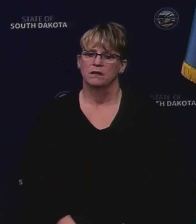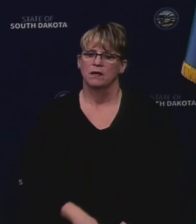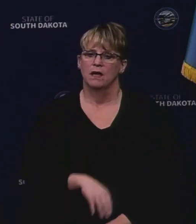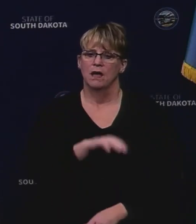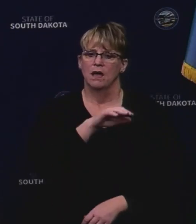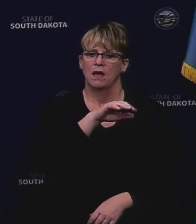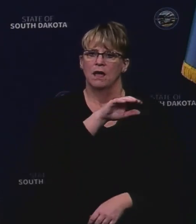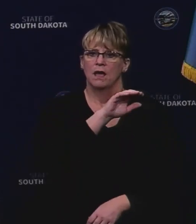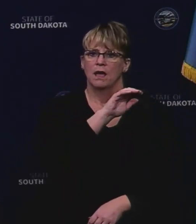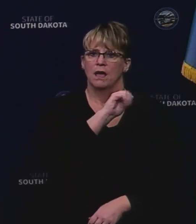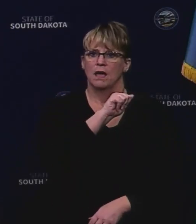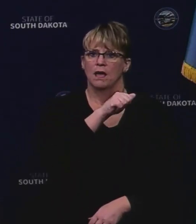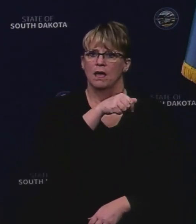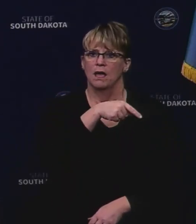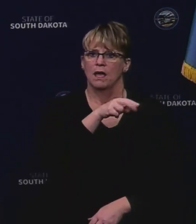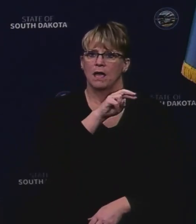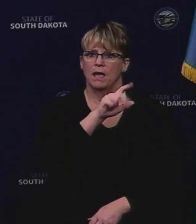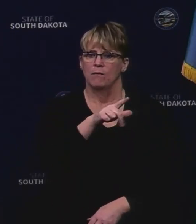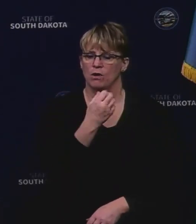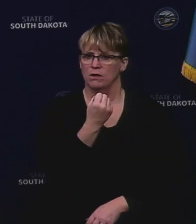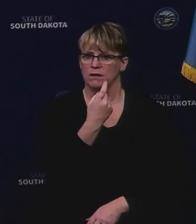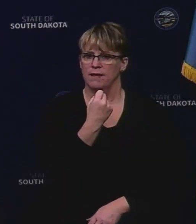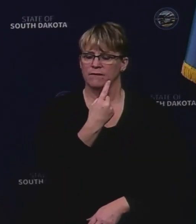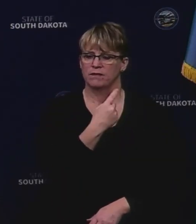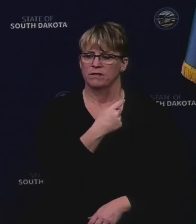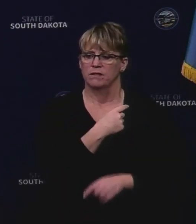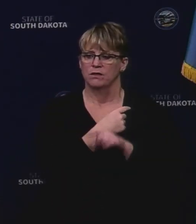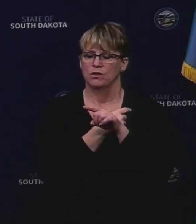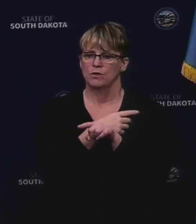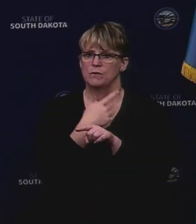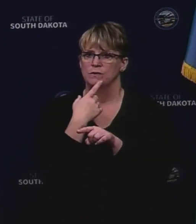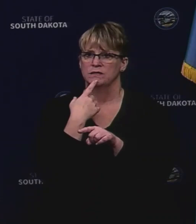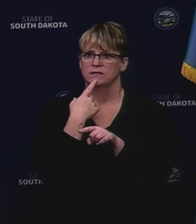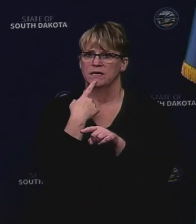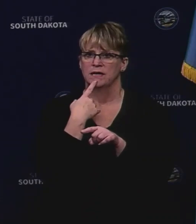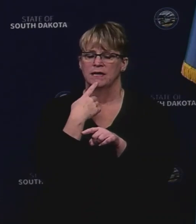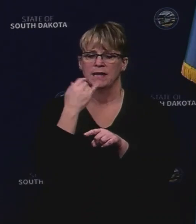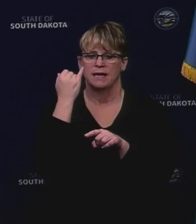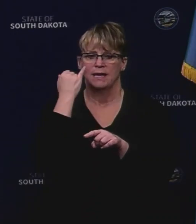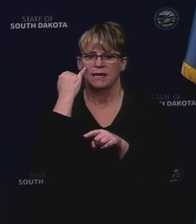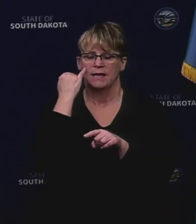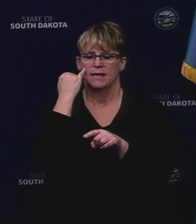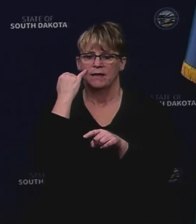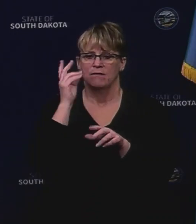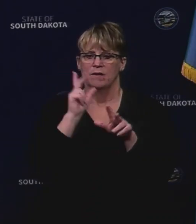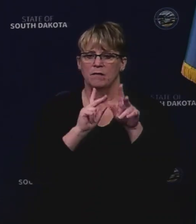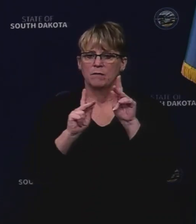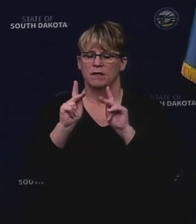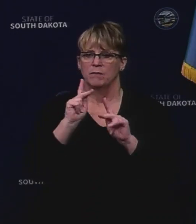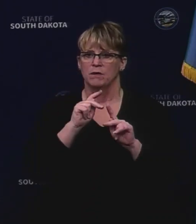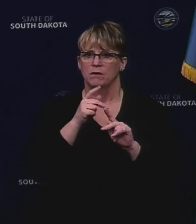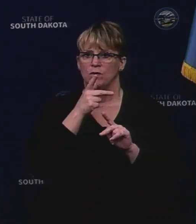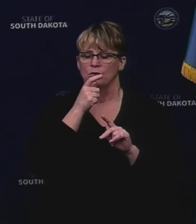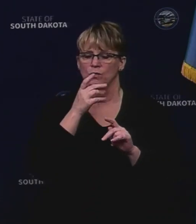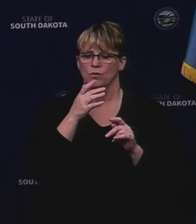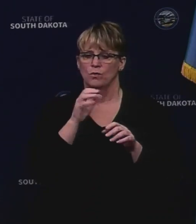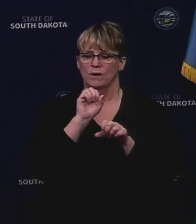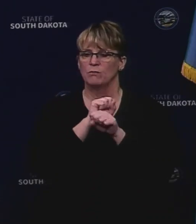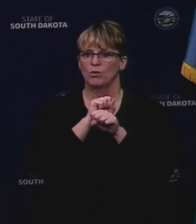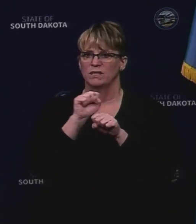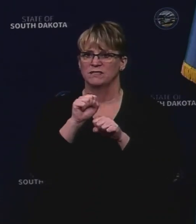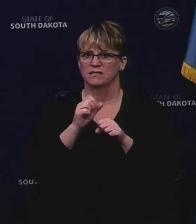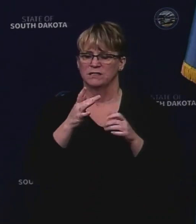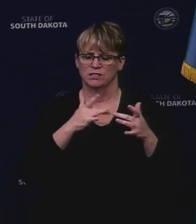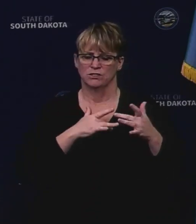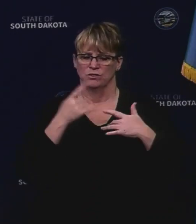April 11th, this question is for the governor. You had indicated if there were employees that were concerned for their safety